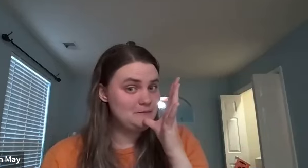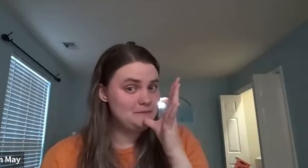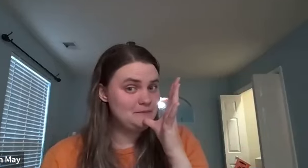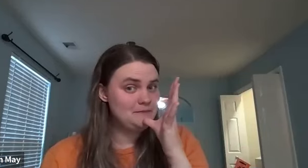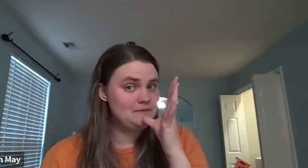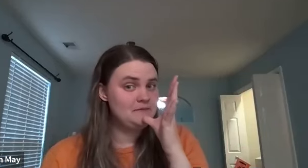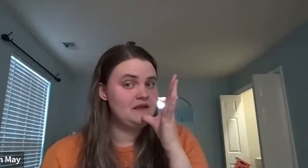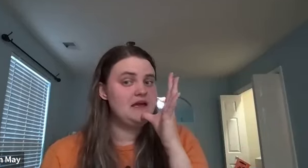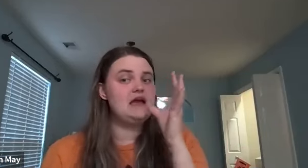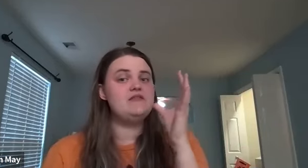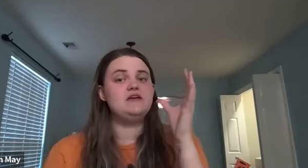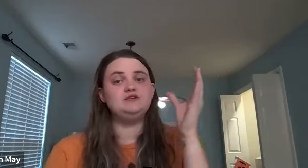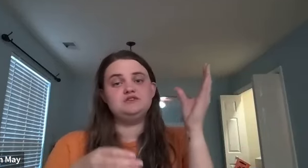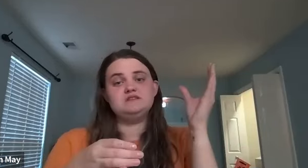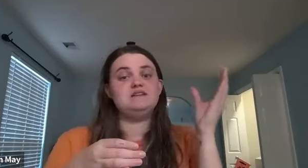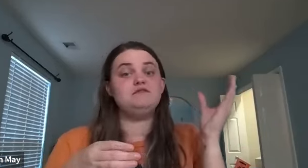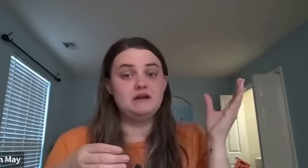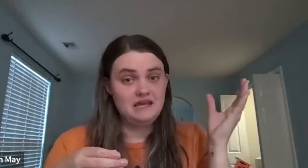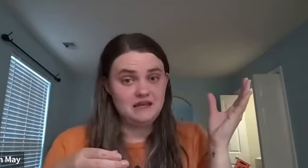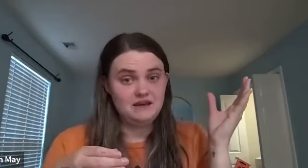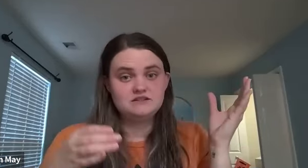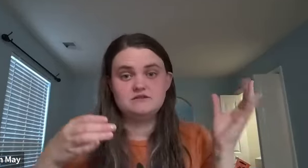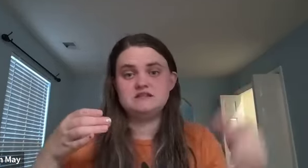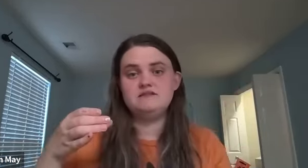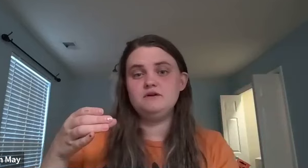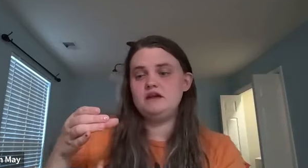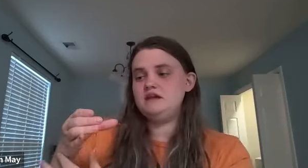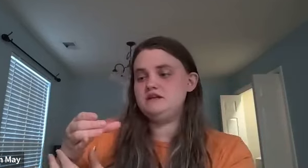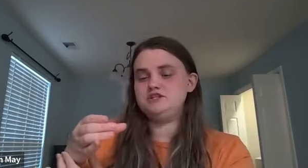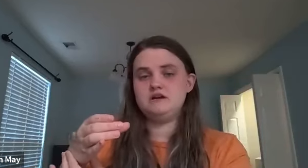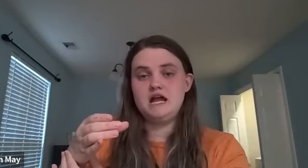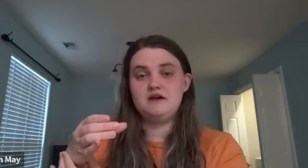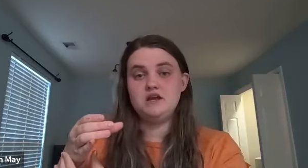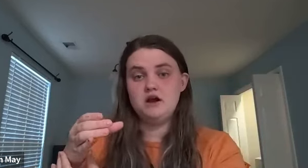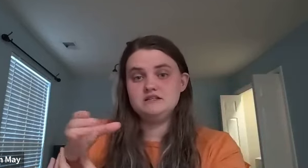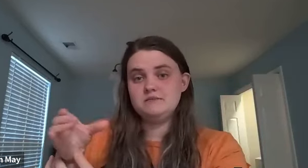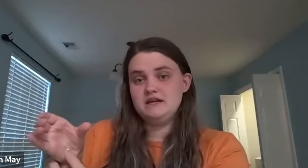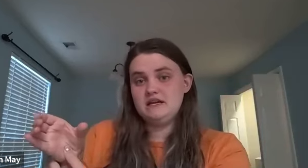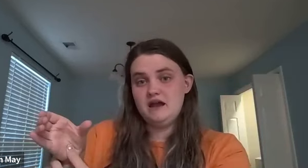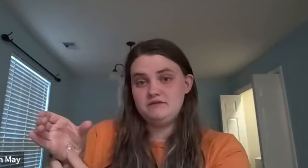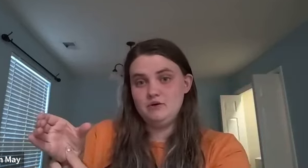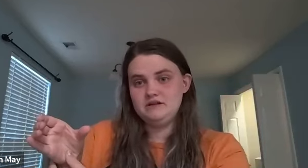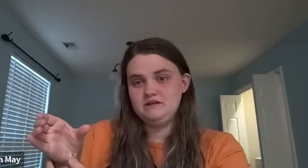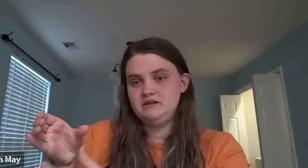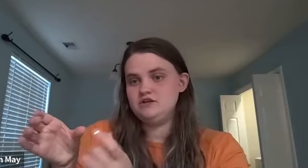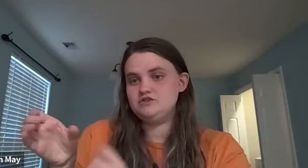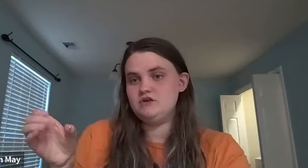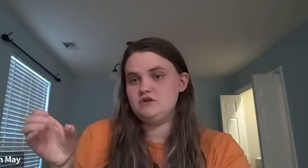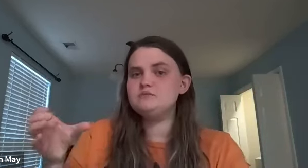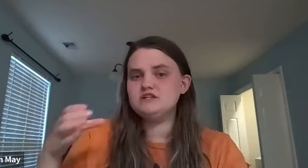mom, and then you'll do the sign for in. So the sign for in is you're going to have non-dominant hand half open. So it's almost like you're